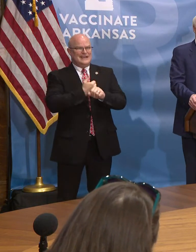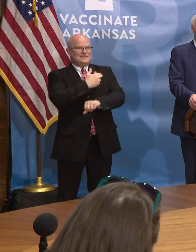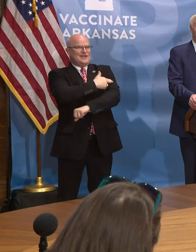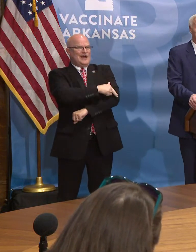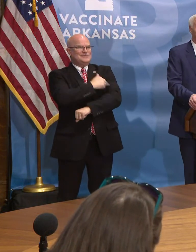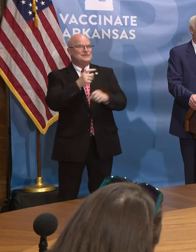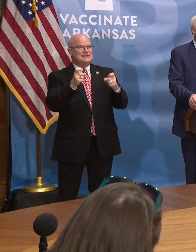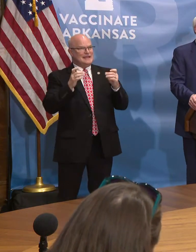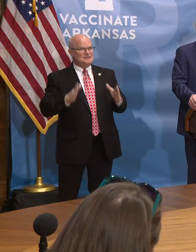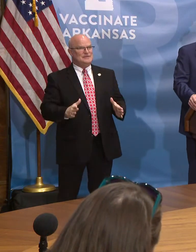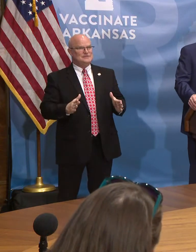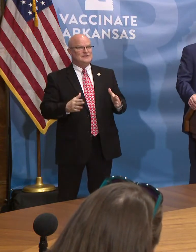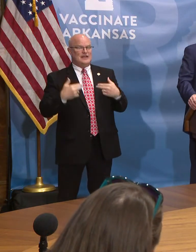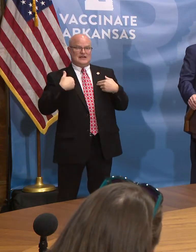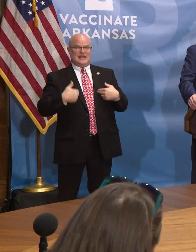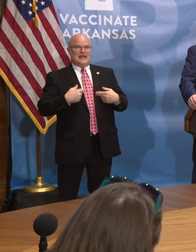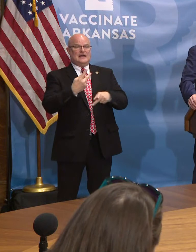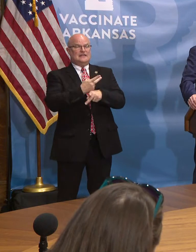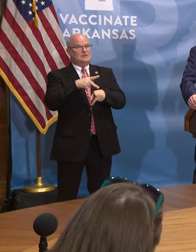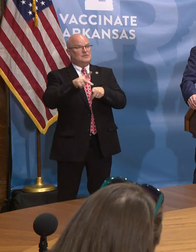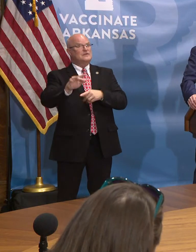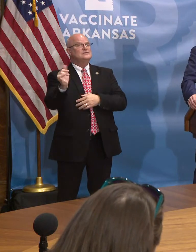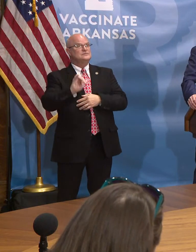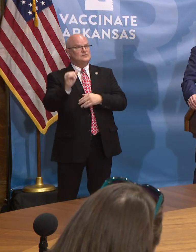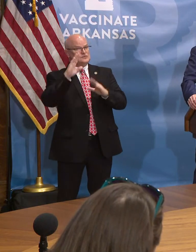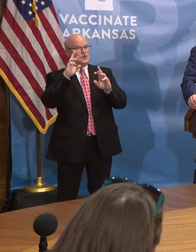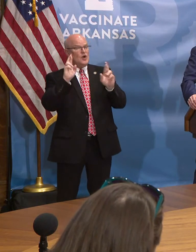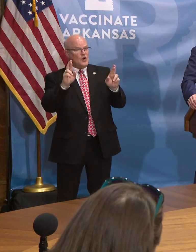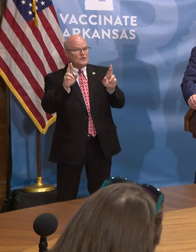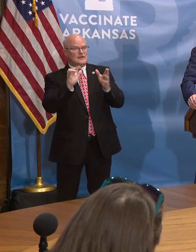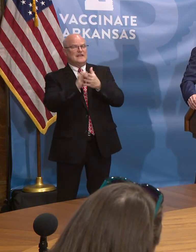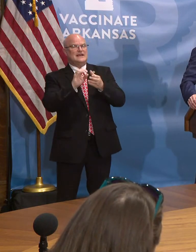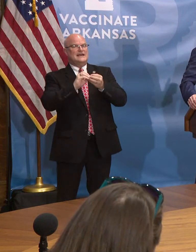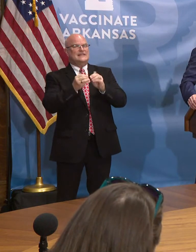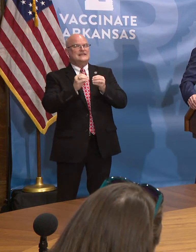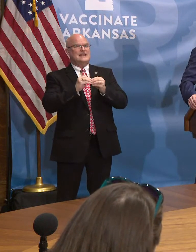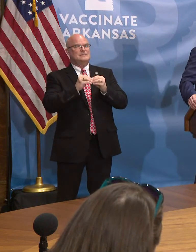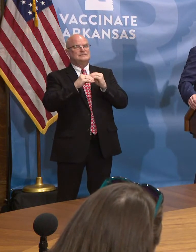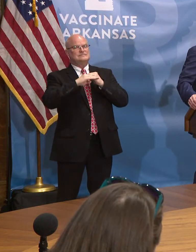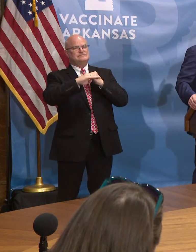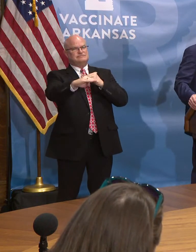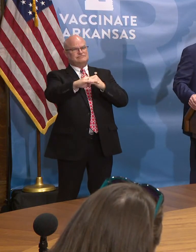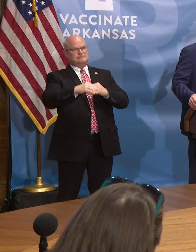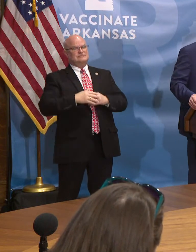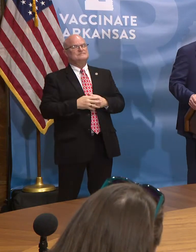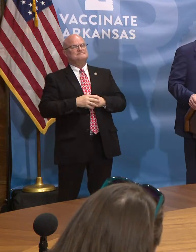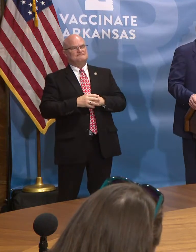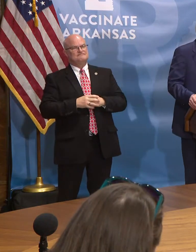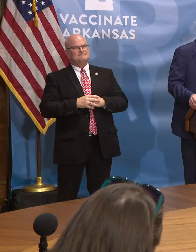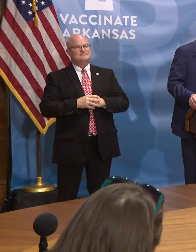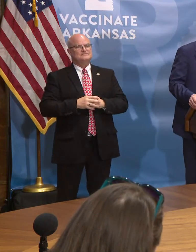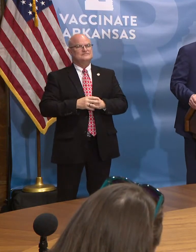hospital administrator and healthcare professional is hopeful that that number stays flat.